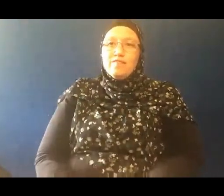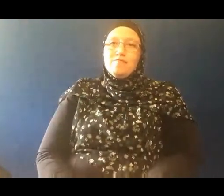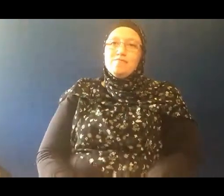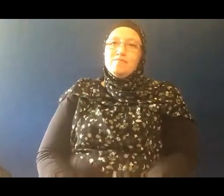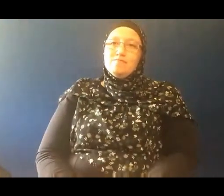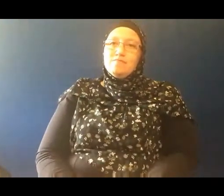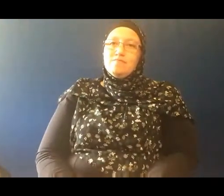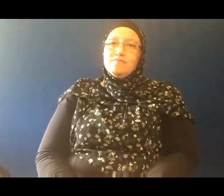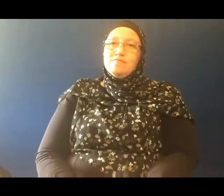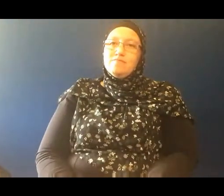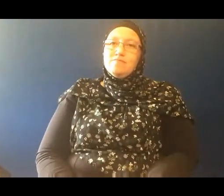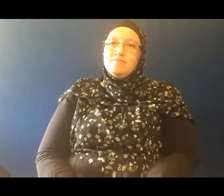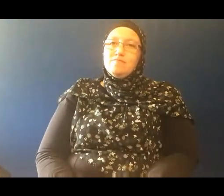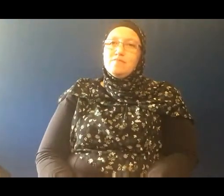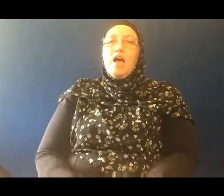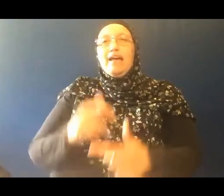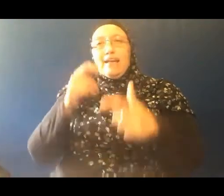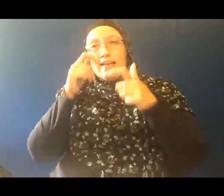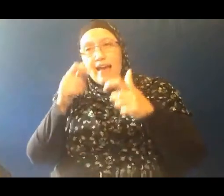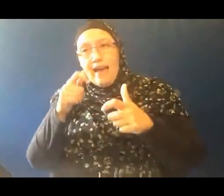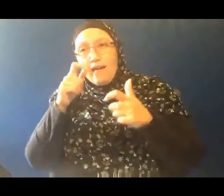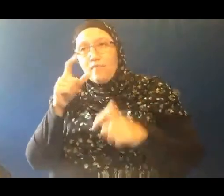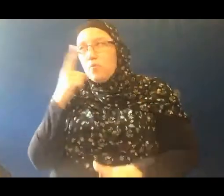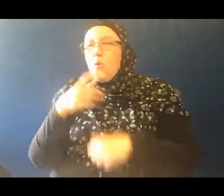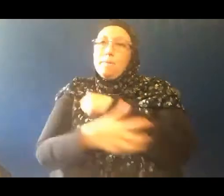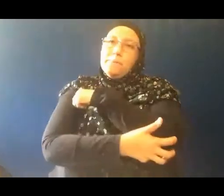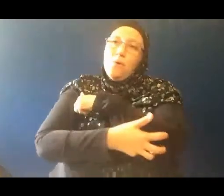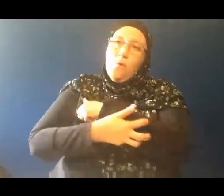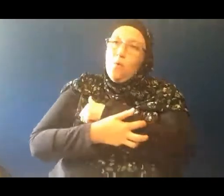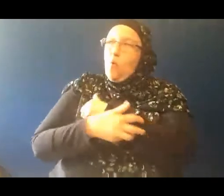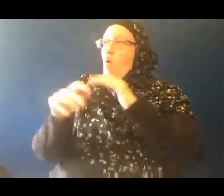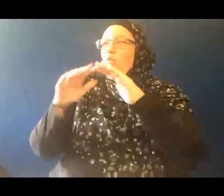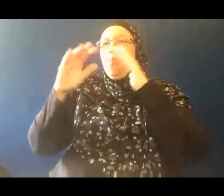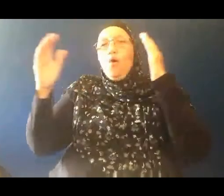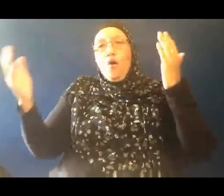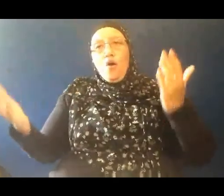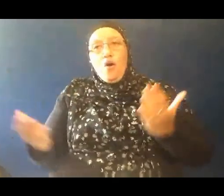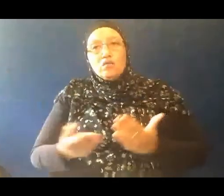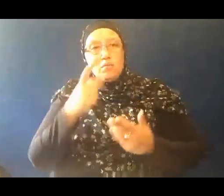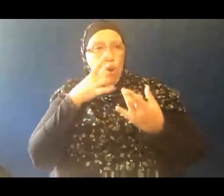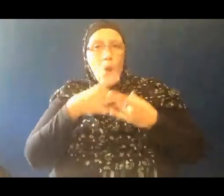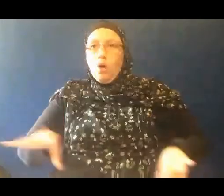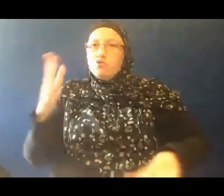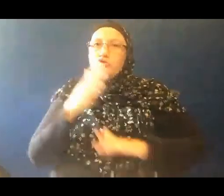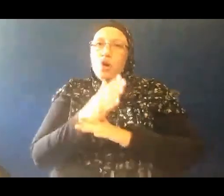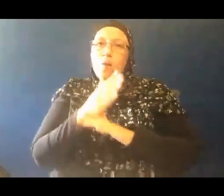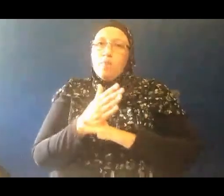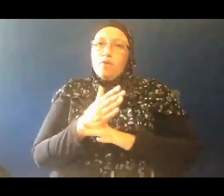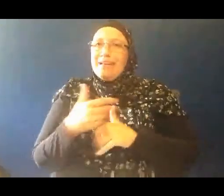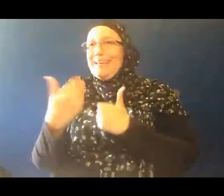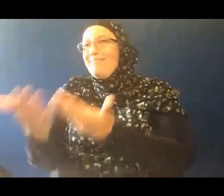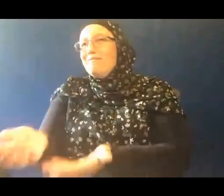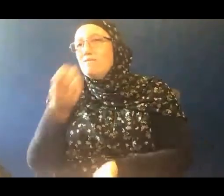says, and care for those disadvantaged people around the world, those who've lost their job, those poor and needy